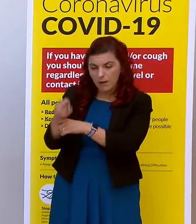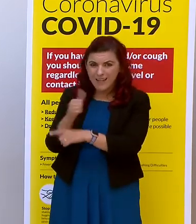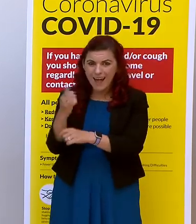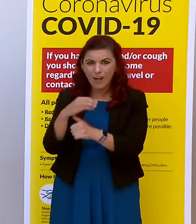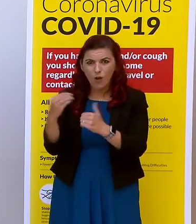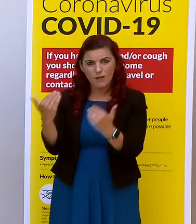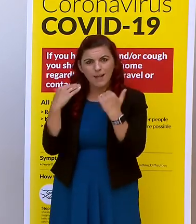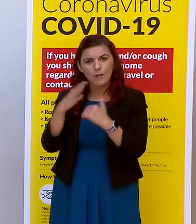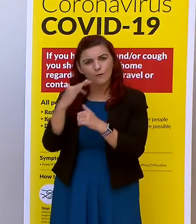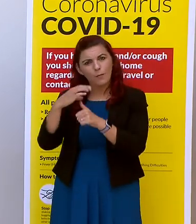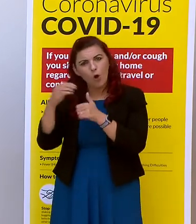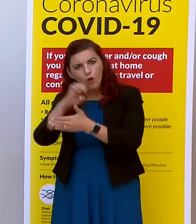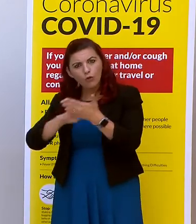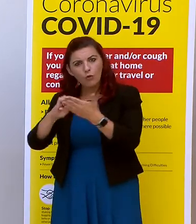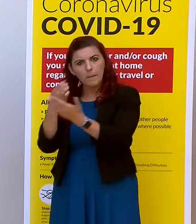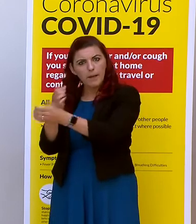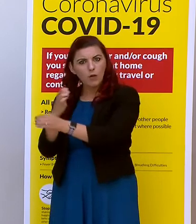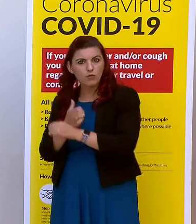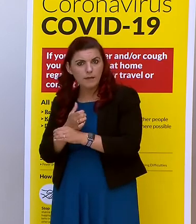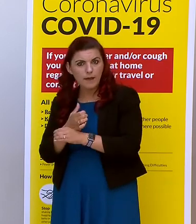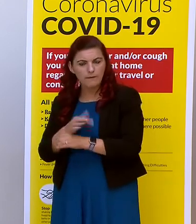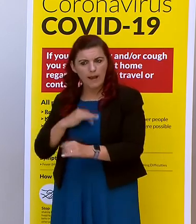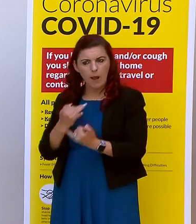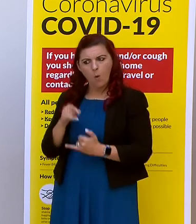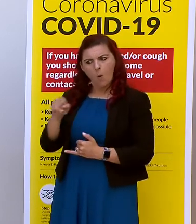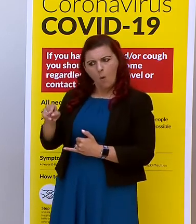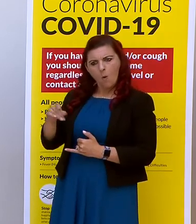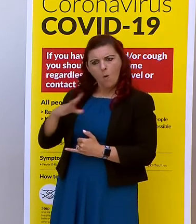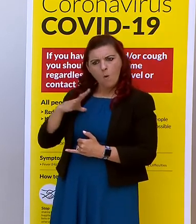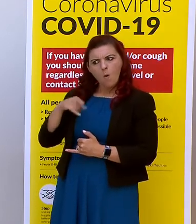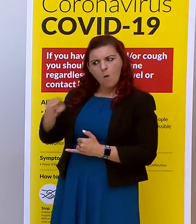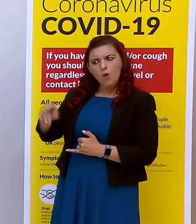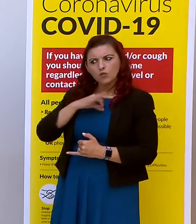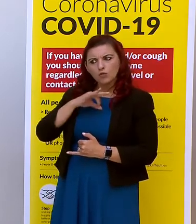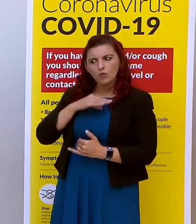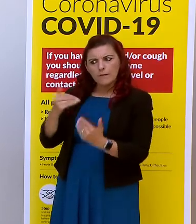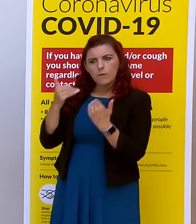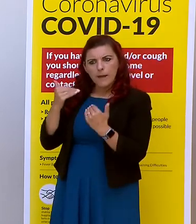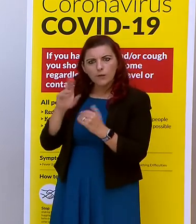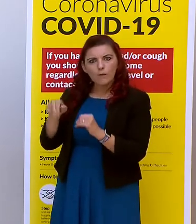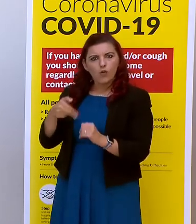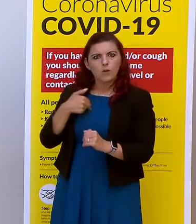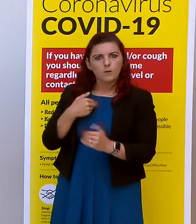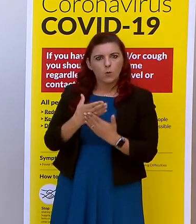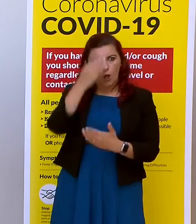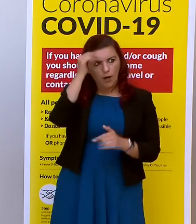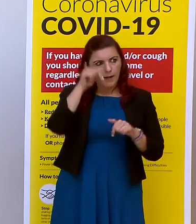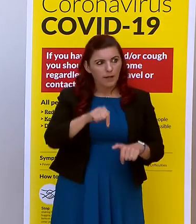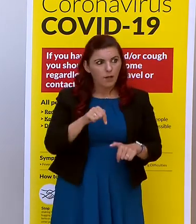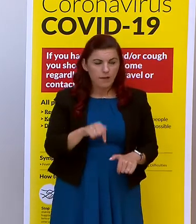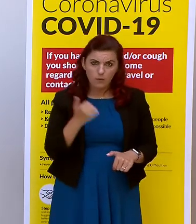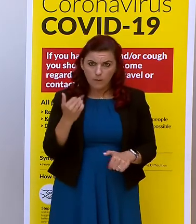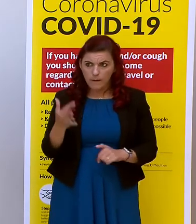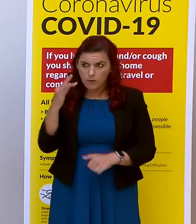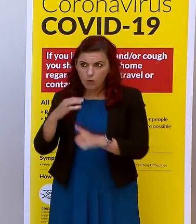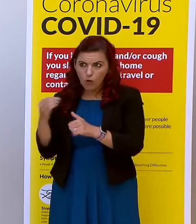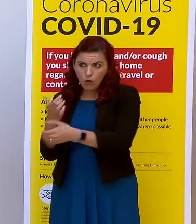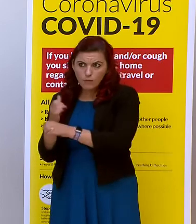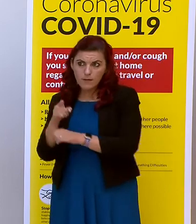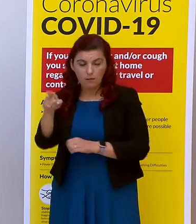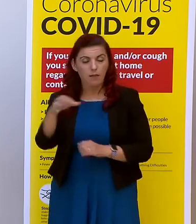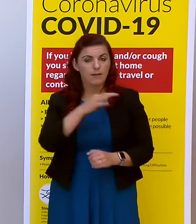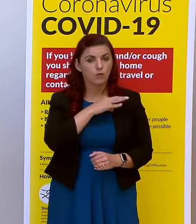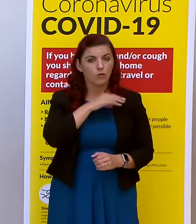other European countries that has proven useful in terms of monitoring their experiences as to how we can benefit? That's a good question